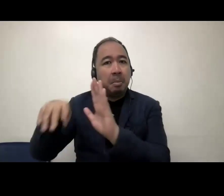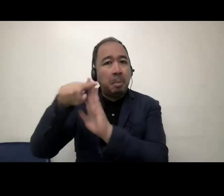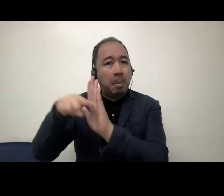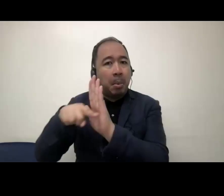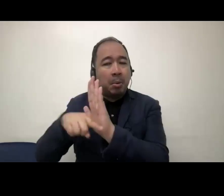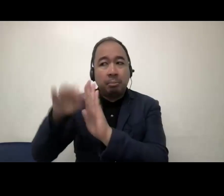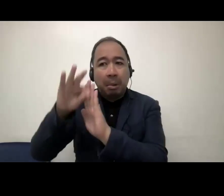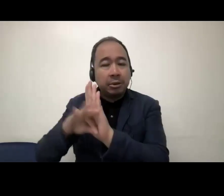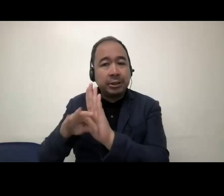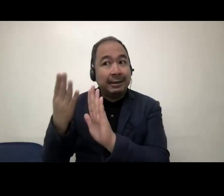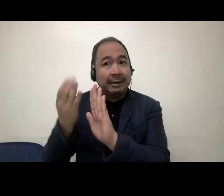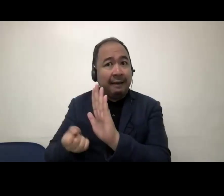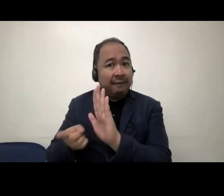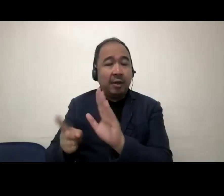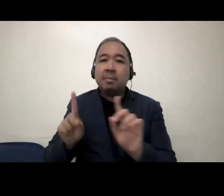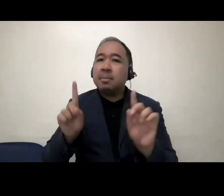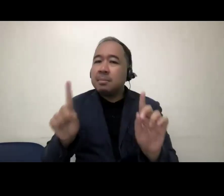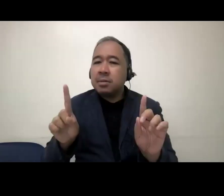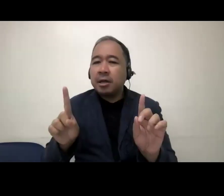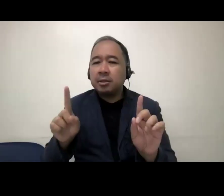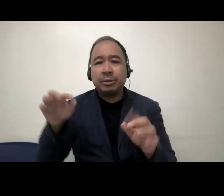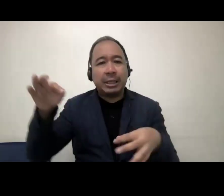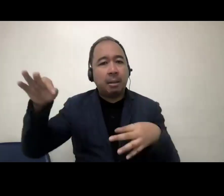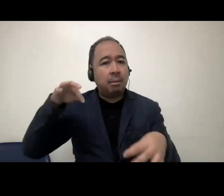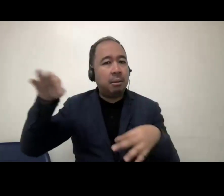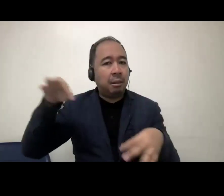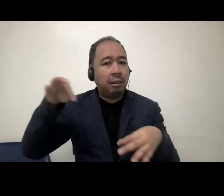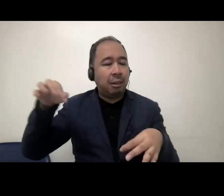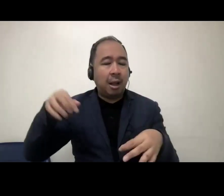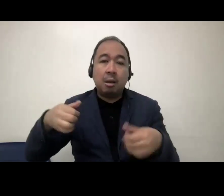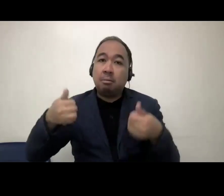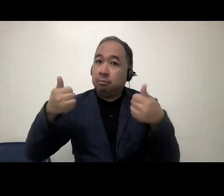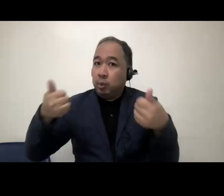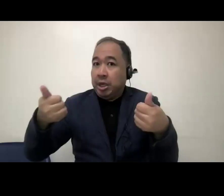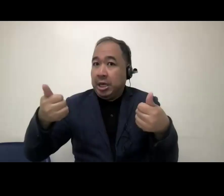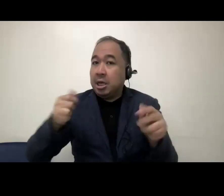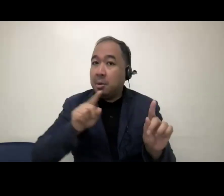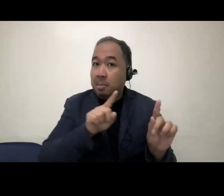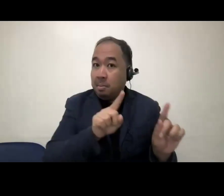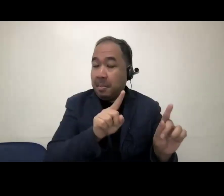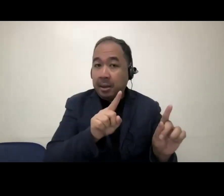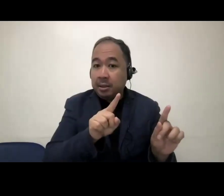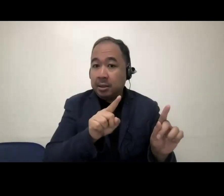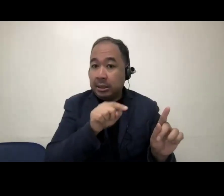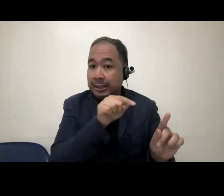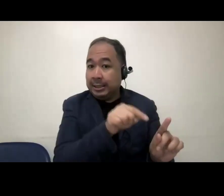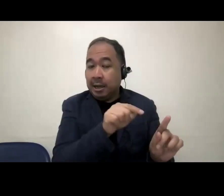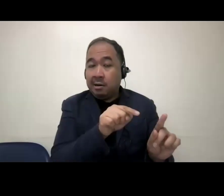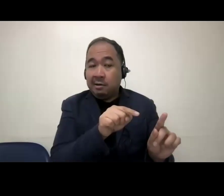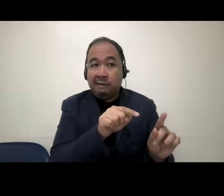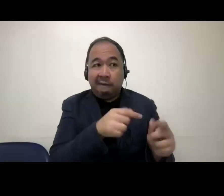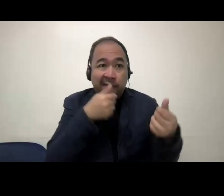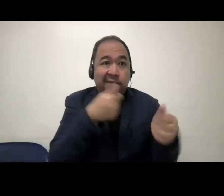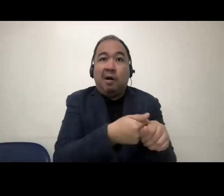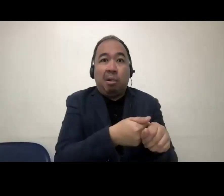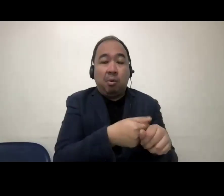standards often remain on paper unless actively enforced. The